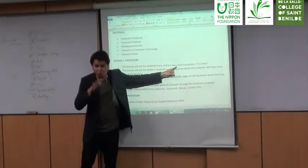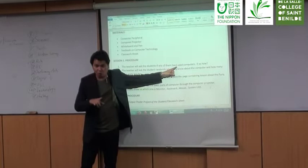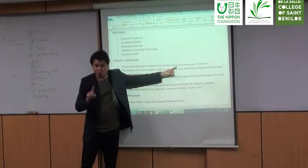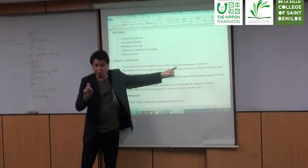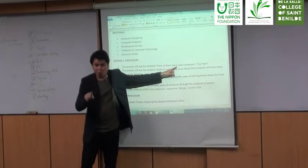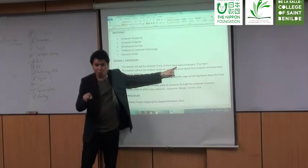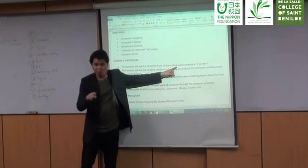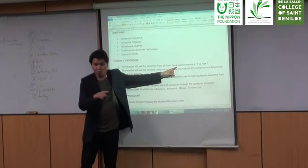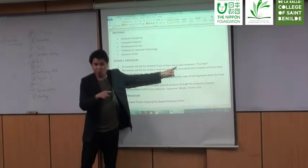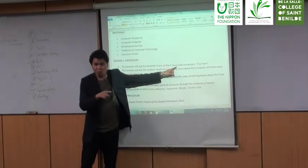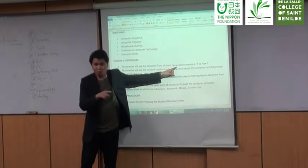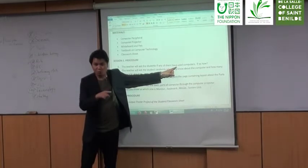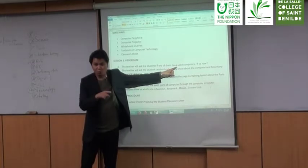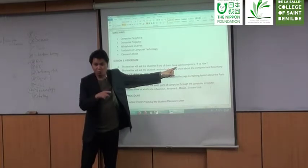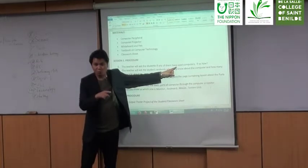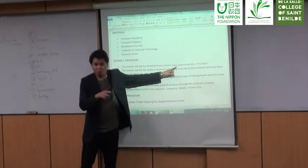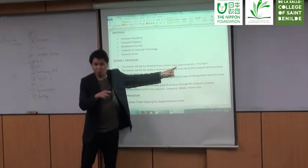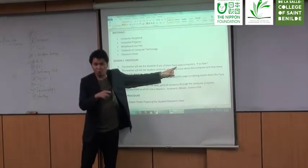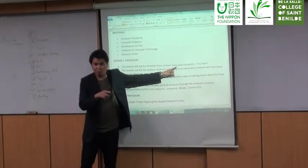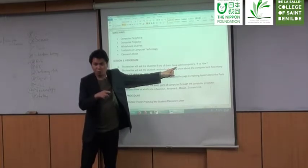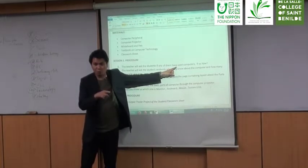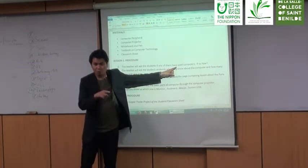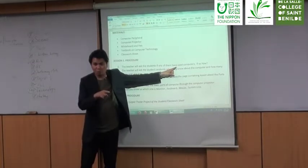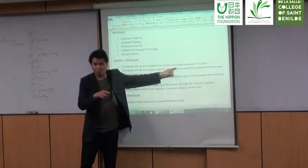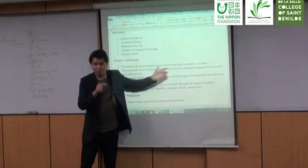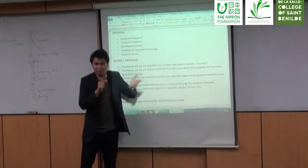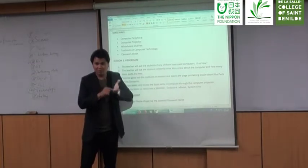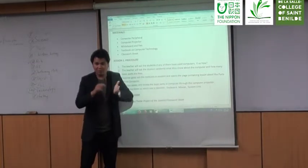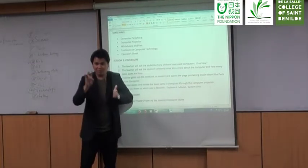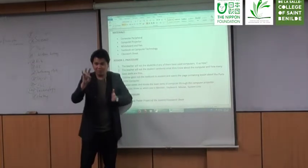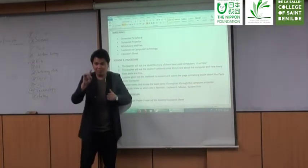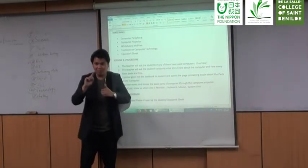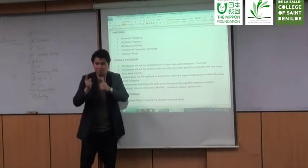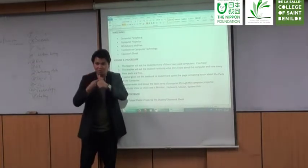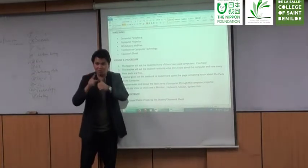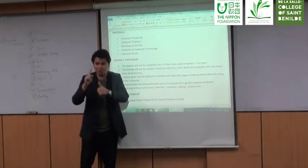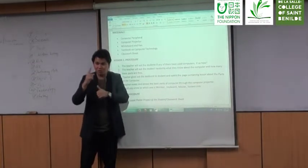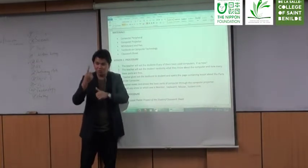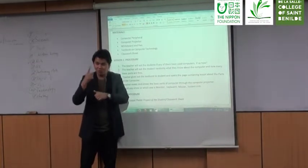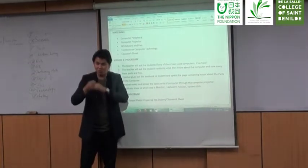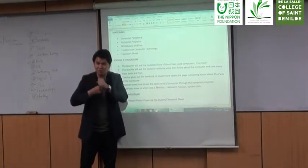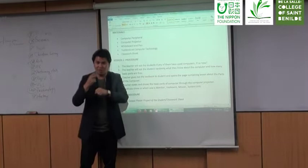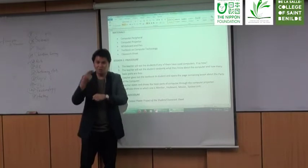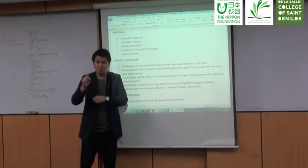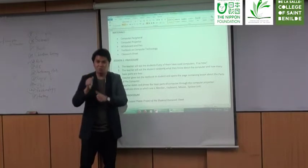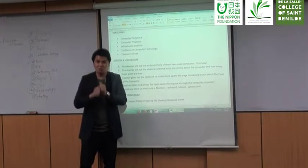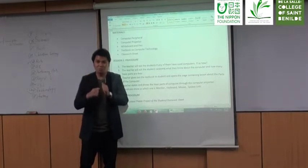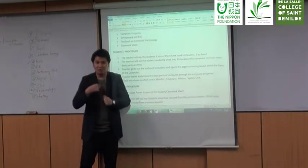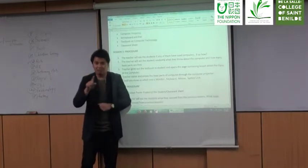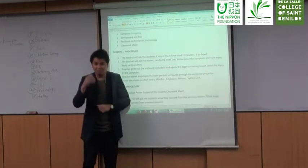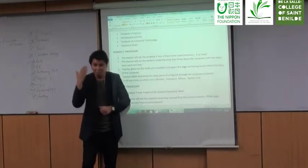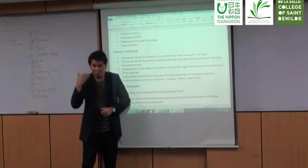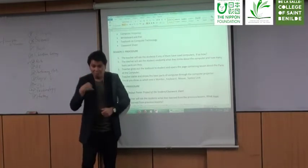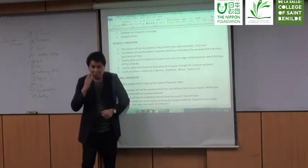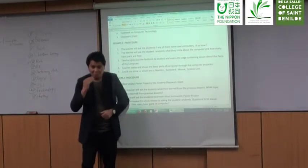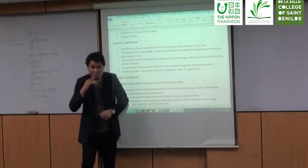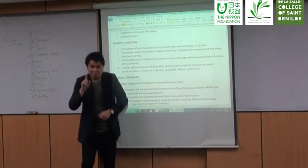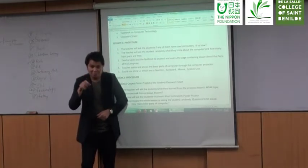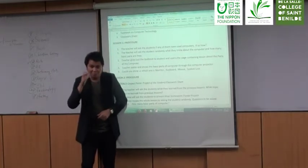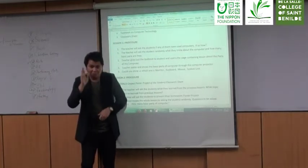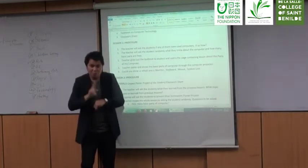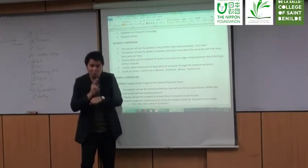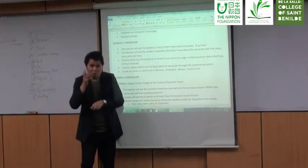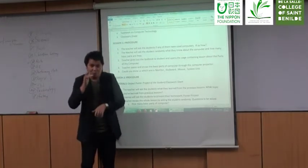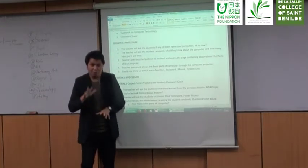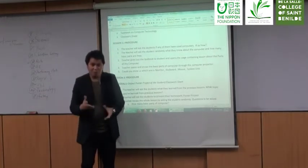computers. this? They have computers. That's 7 in first year high school. Grade 7,